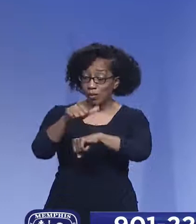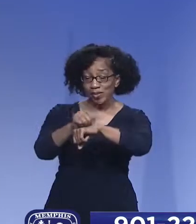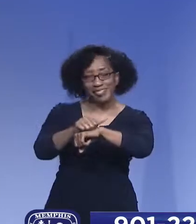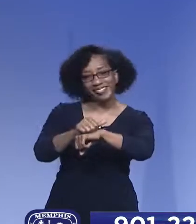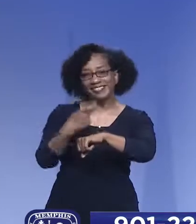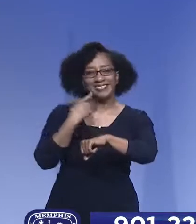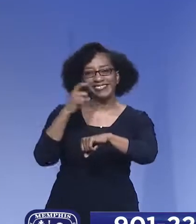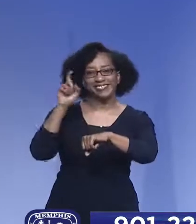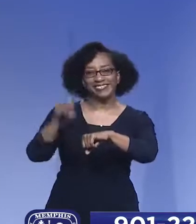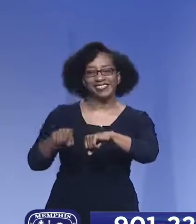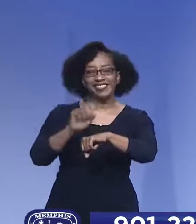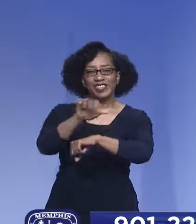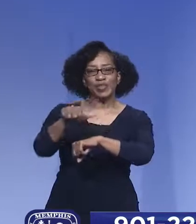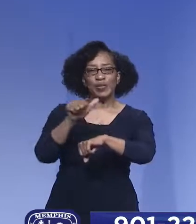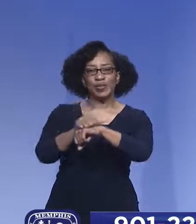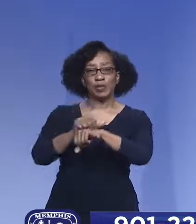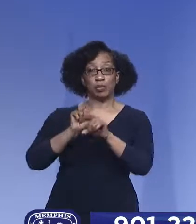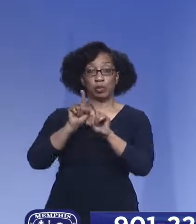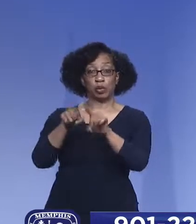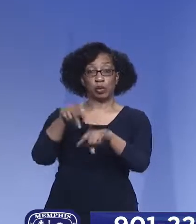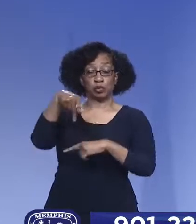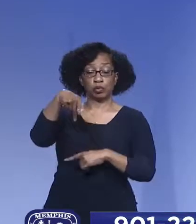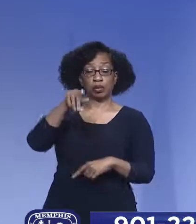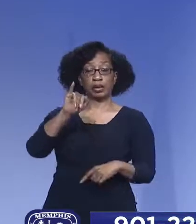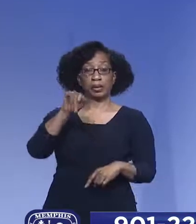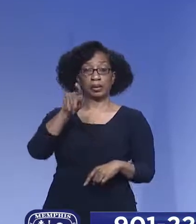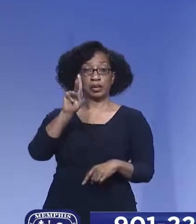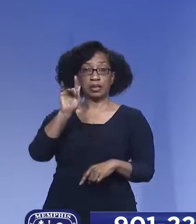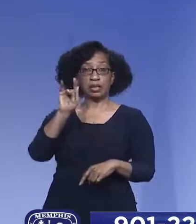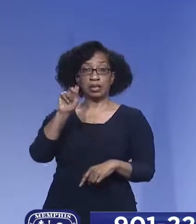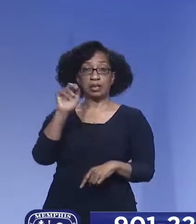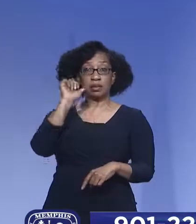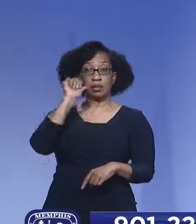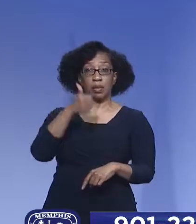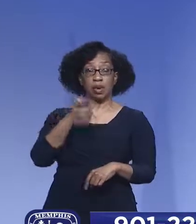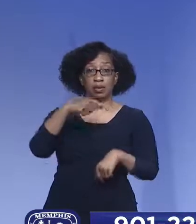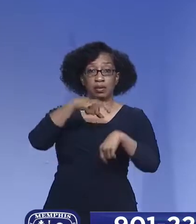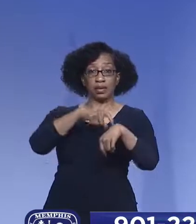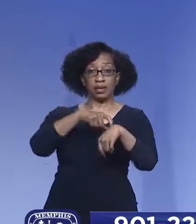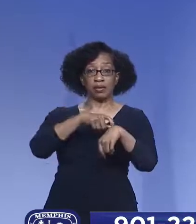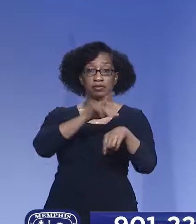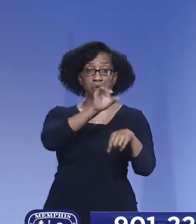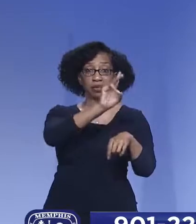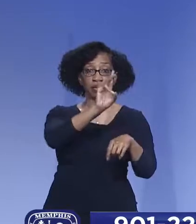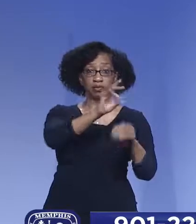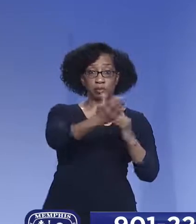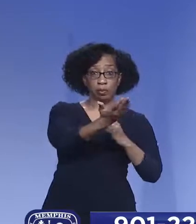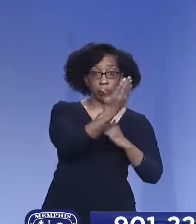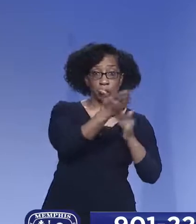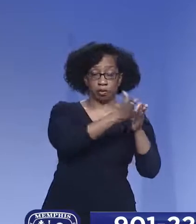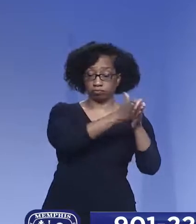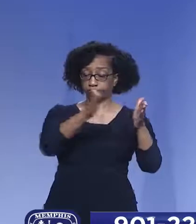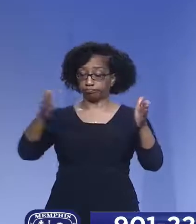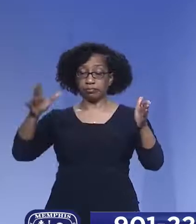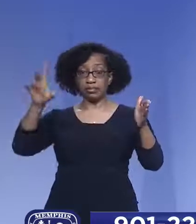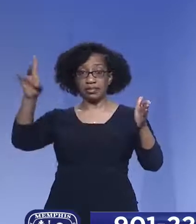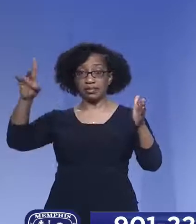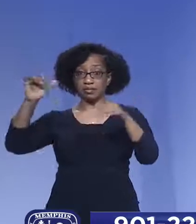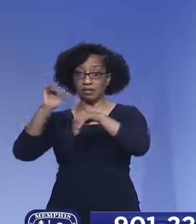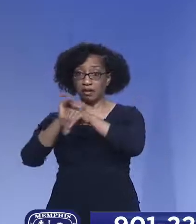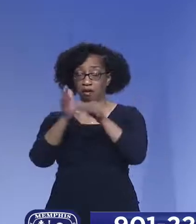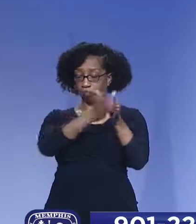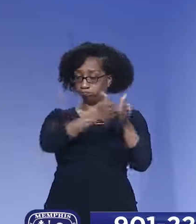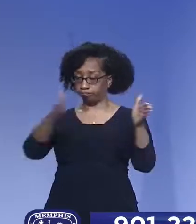necessary to go to the Pipkin building and get a vaccination tomorrow between 7 a.m. and 7 p.m. So at the Pipkin building, wide